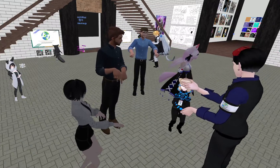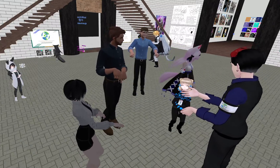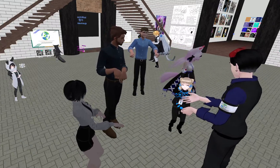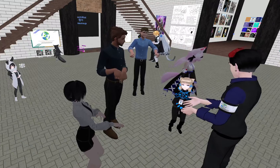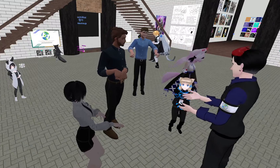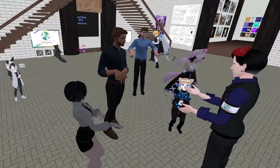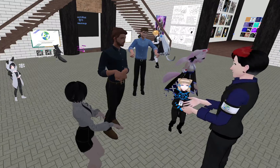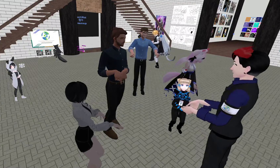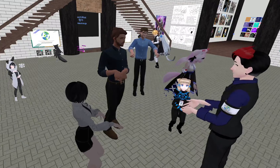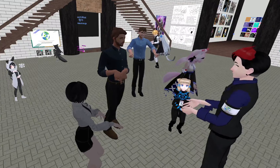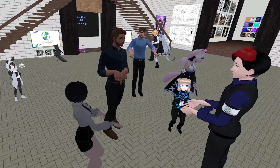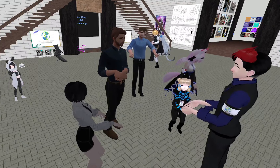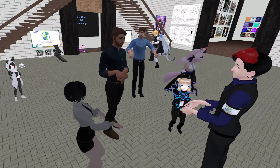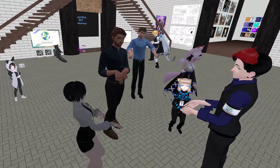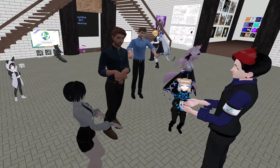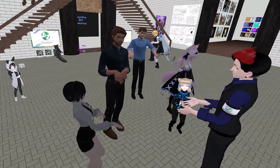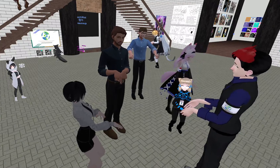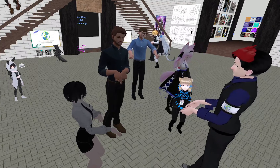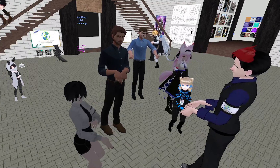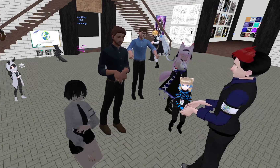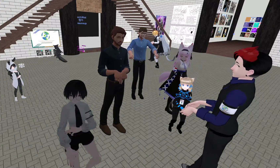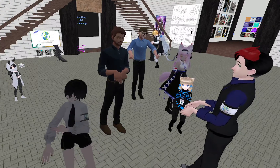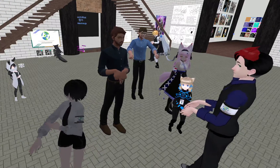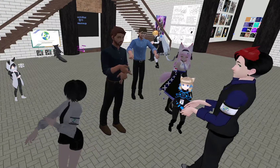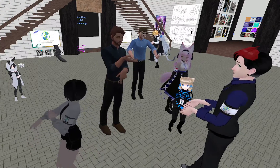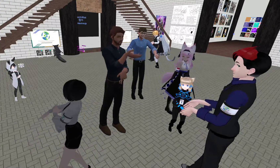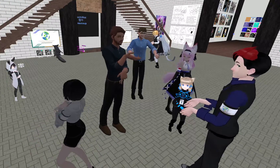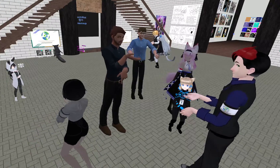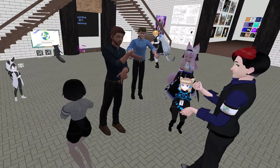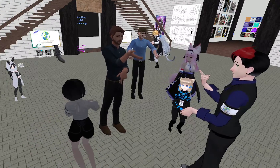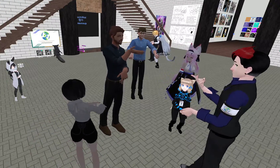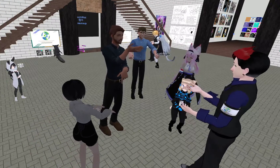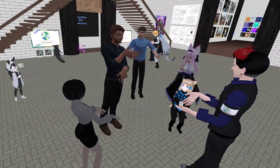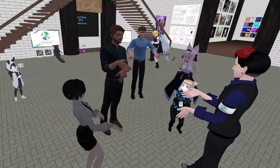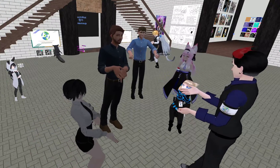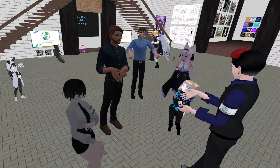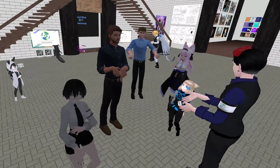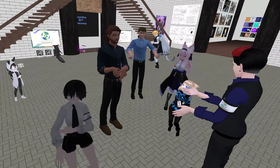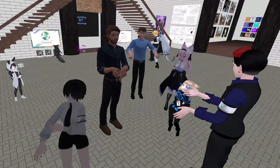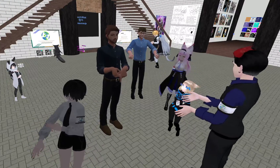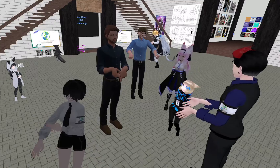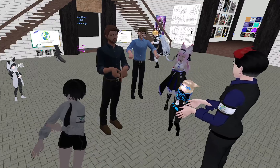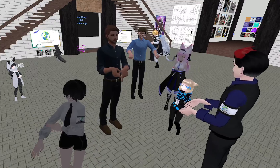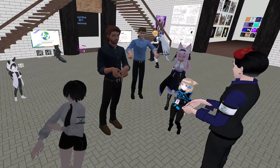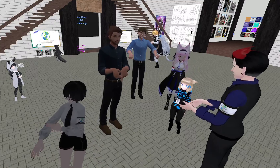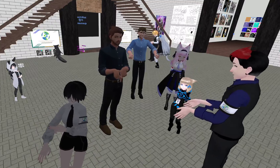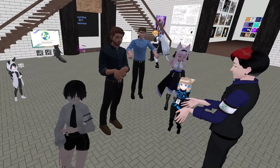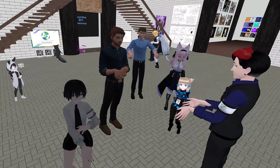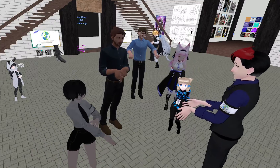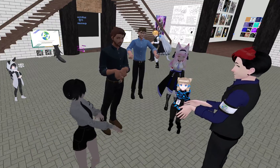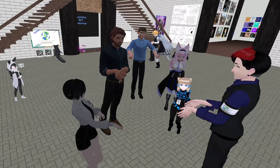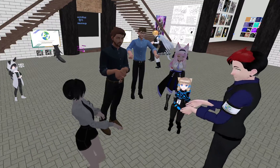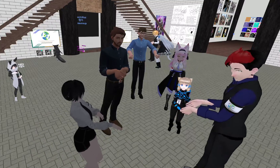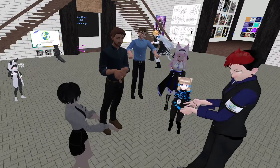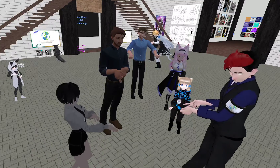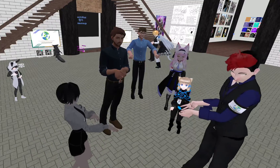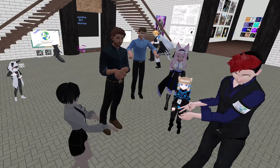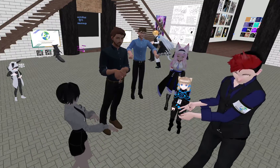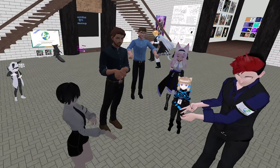thing. like, oh, It's yeah. being streamed, I think. So I was like, oh yeah. I mean, exactly, just like that. Yeah. Get your point across. How is it to watch a movie when